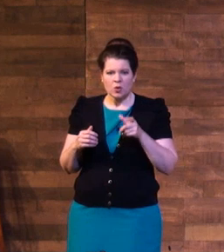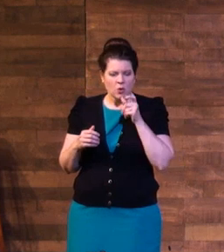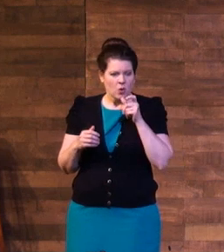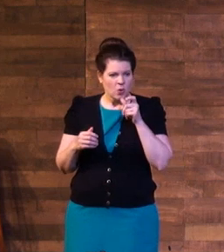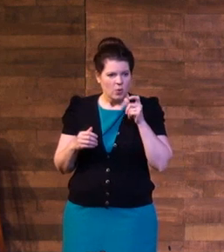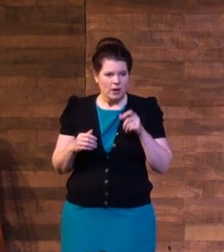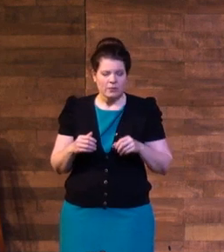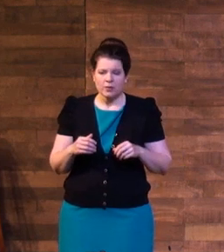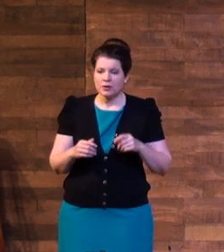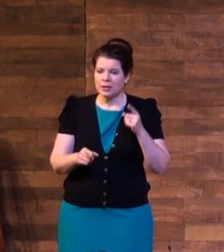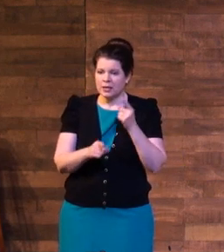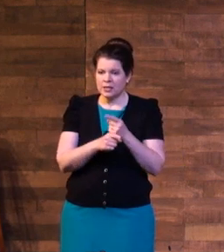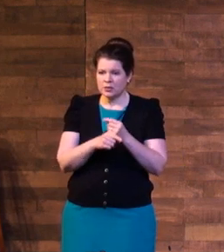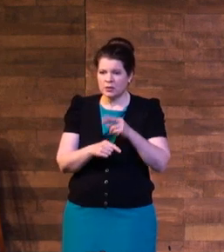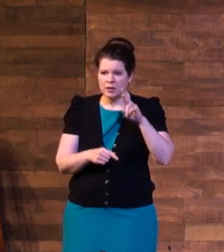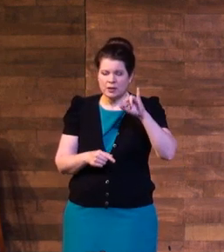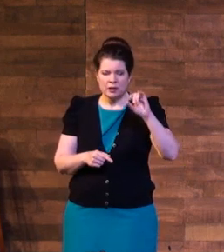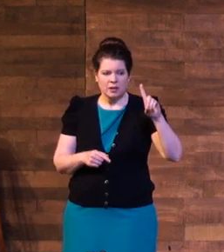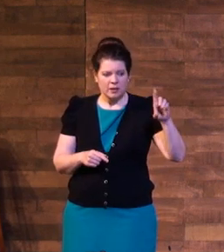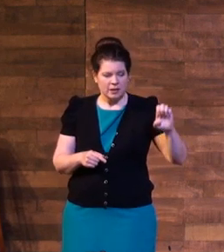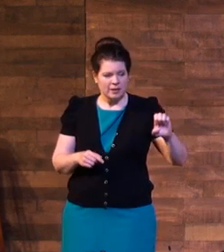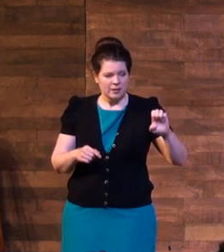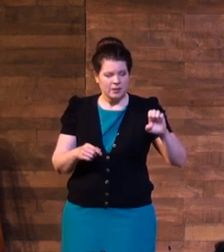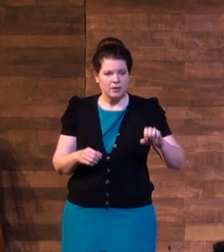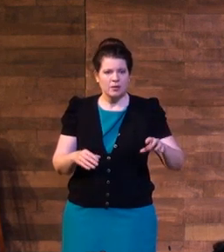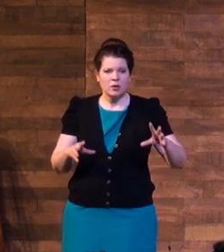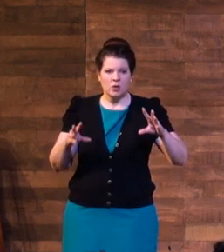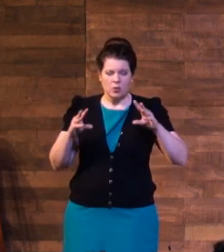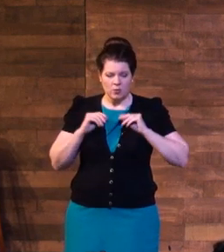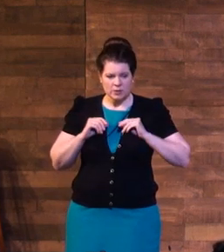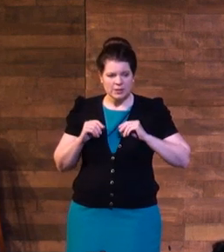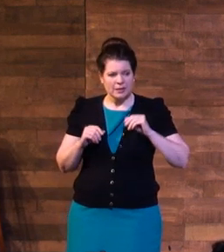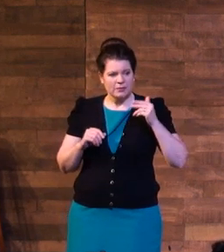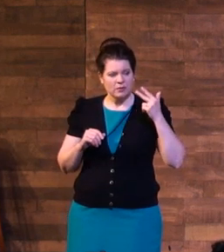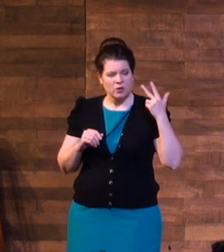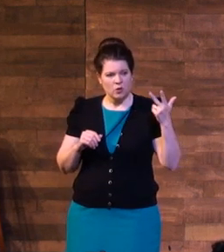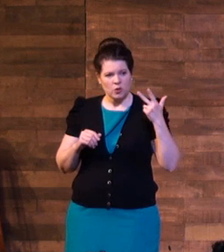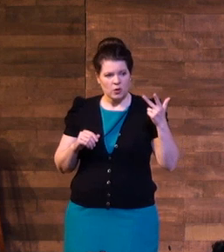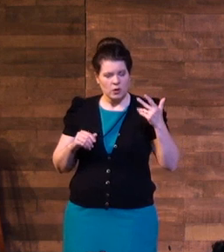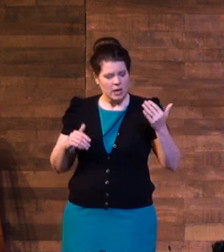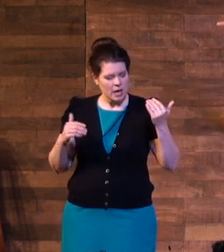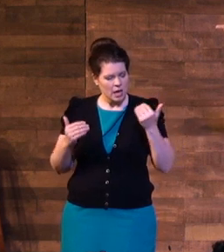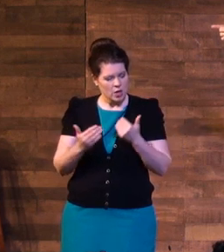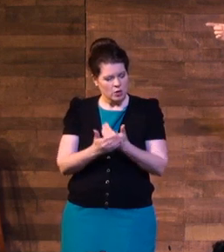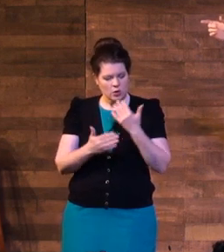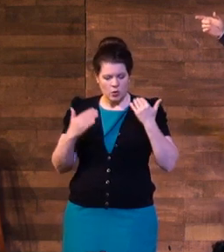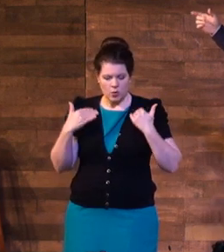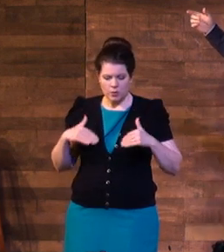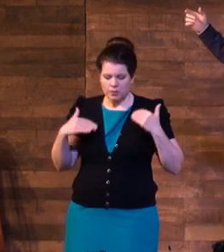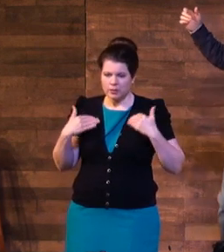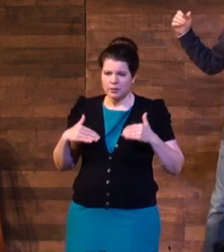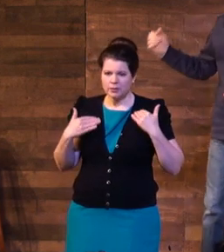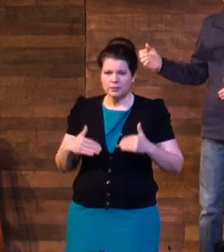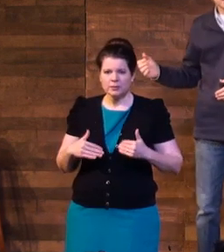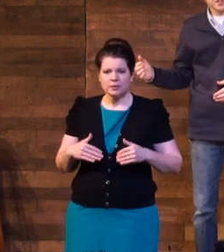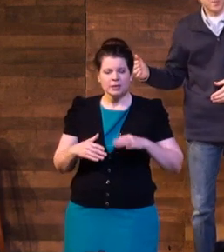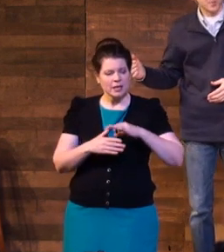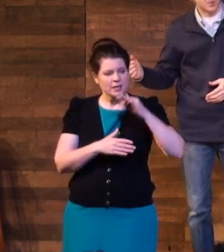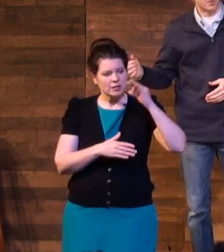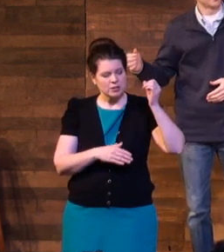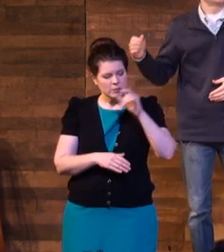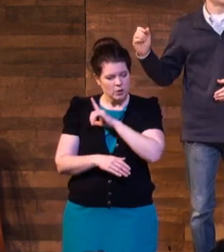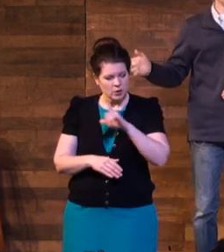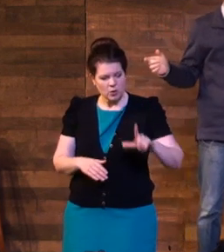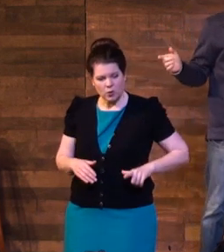of clothes. And so we're told the Spirit of God comes upon Samson so that he can go into a neighboring town. He kills 30